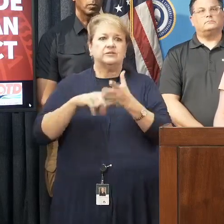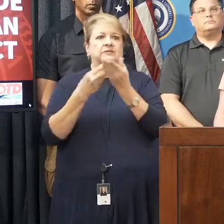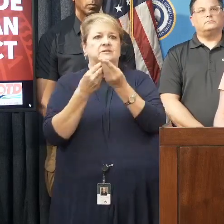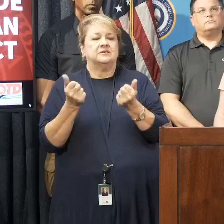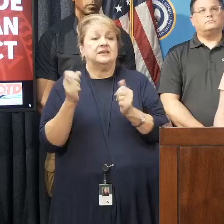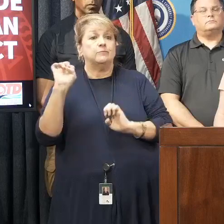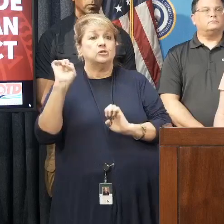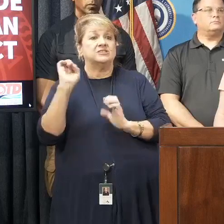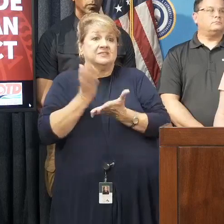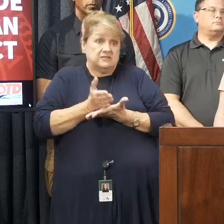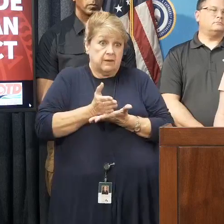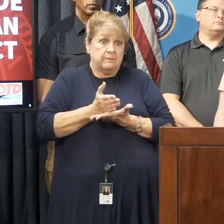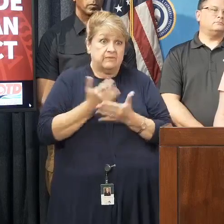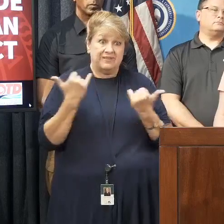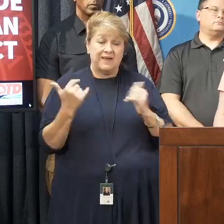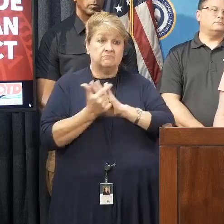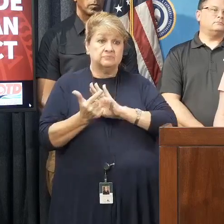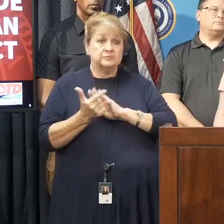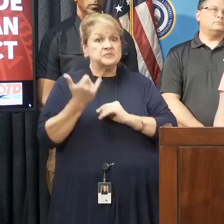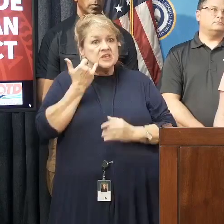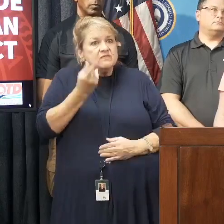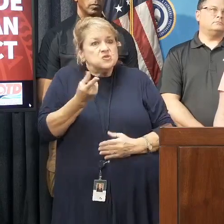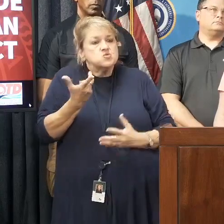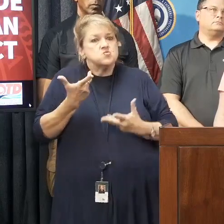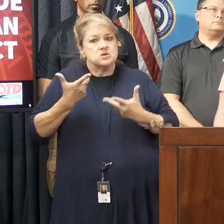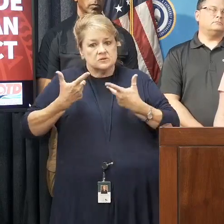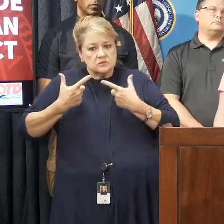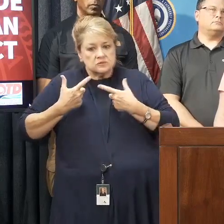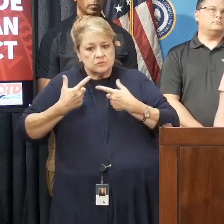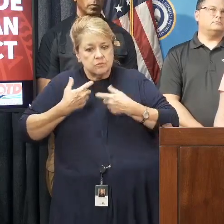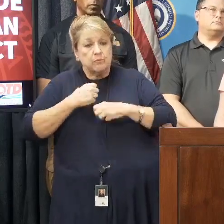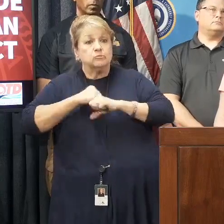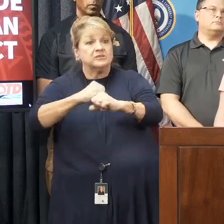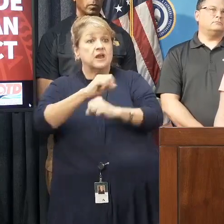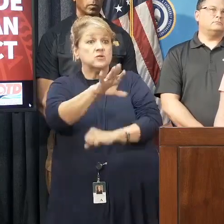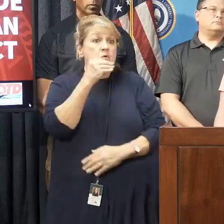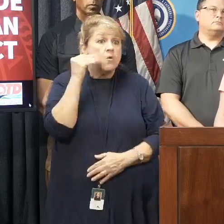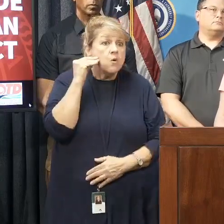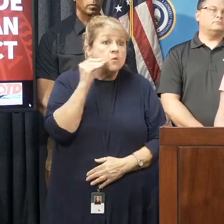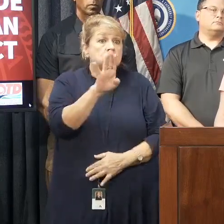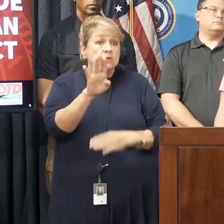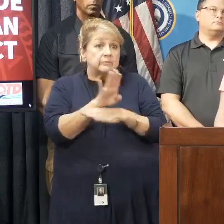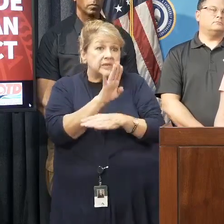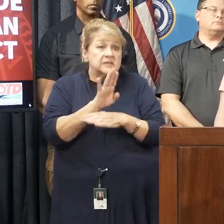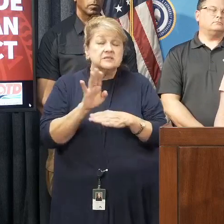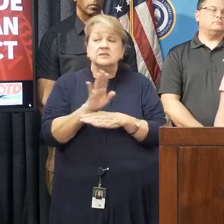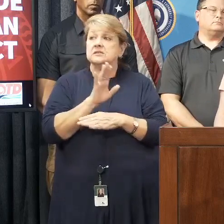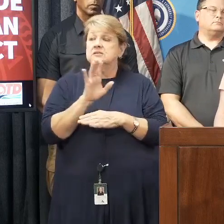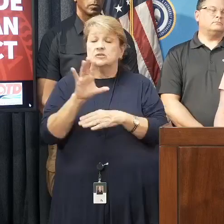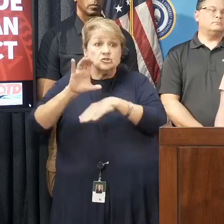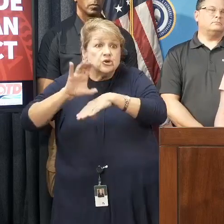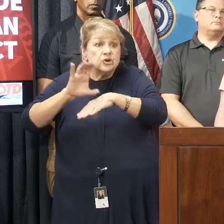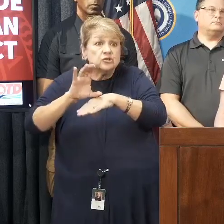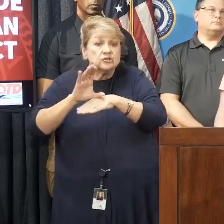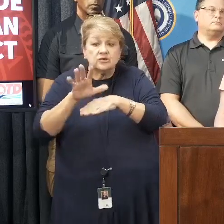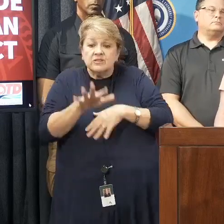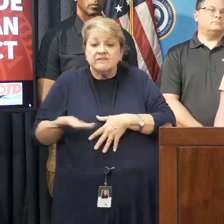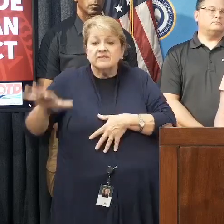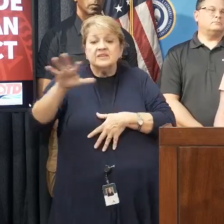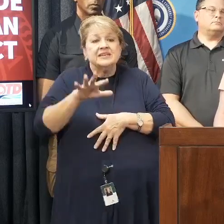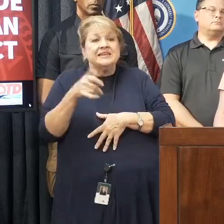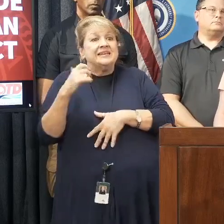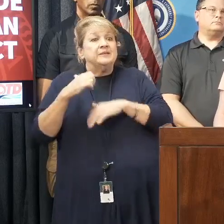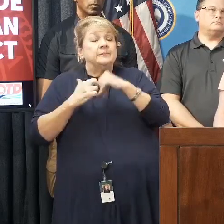At the same time, if you would like to be proactive in protecting your home, business, church, a neighbor's facility, or any other